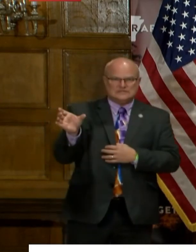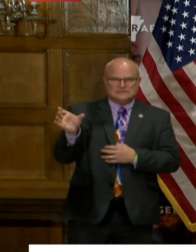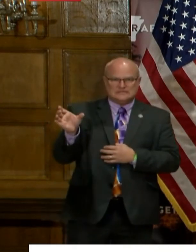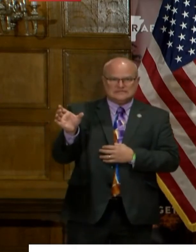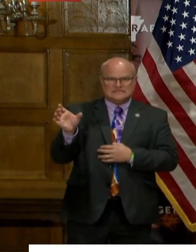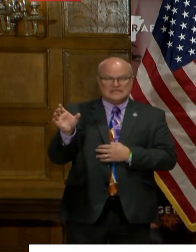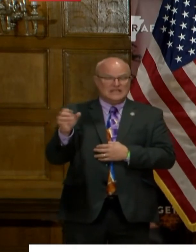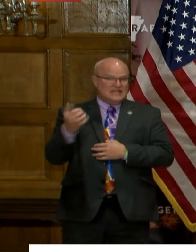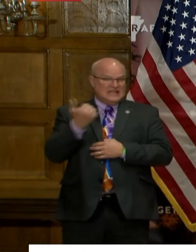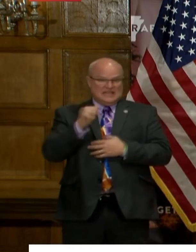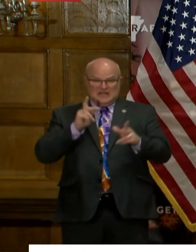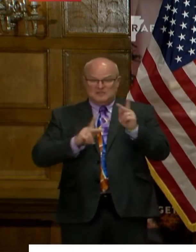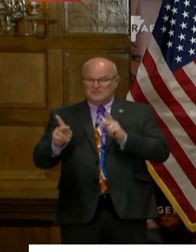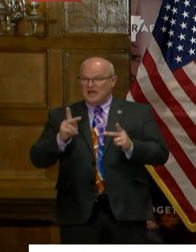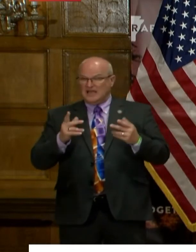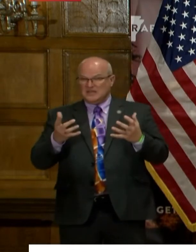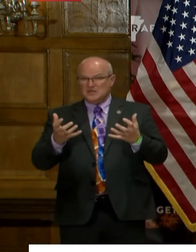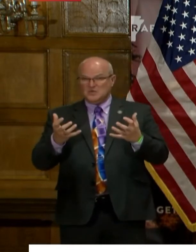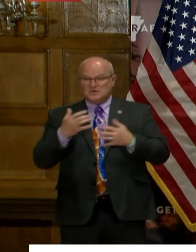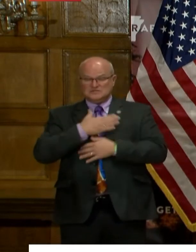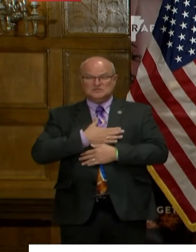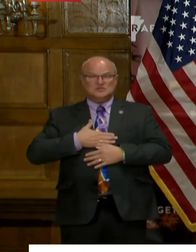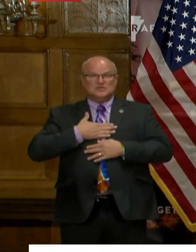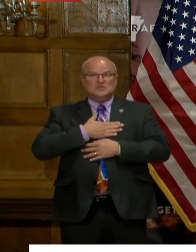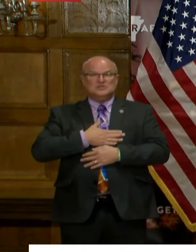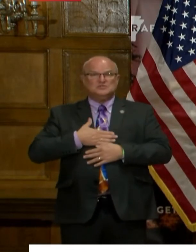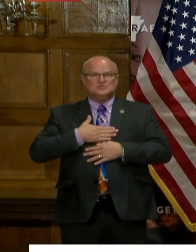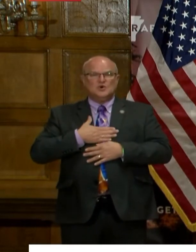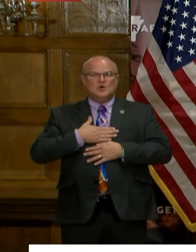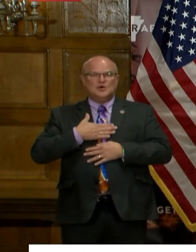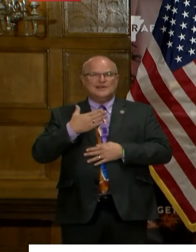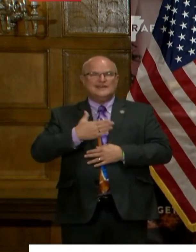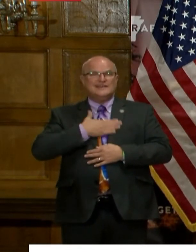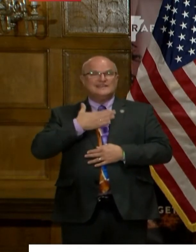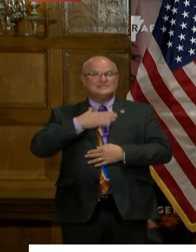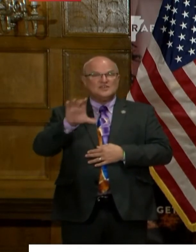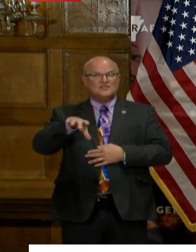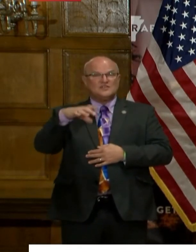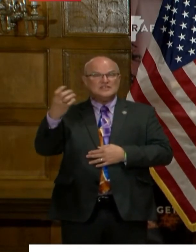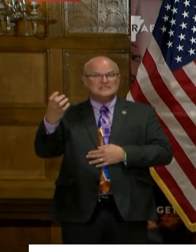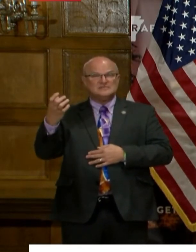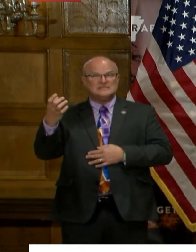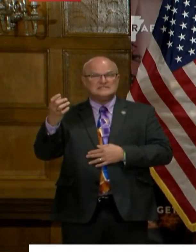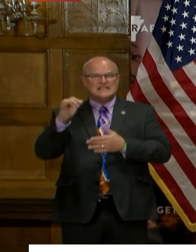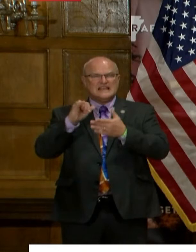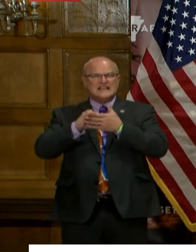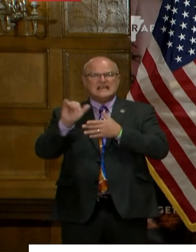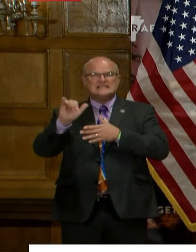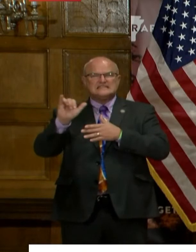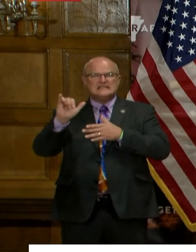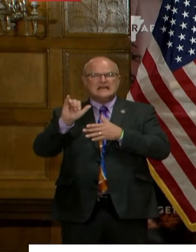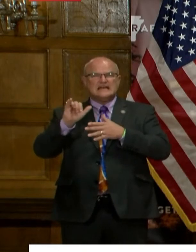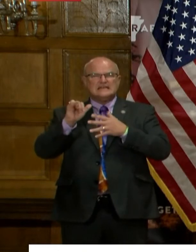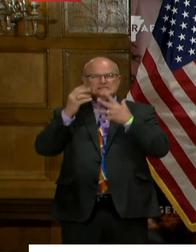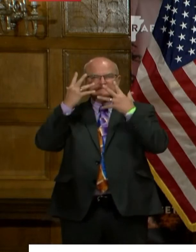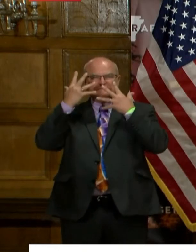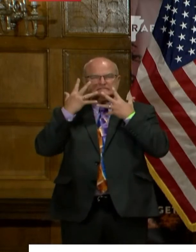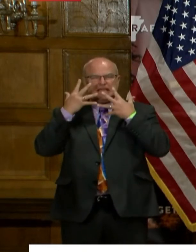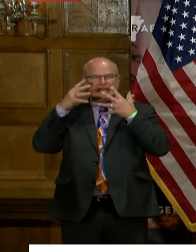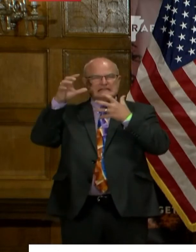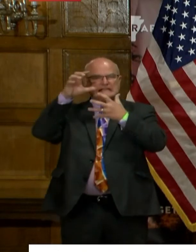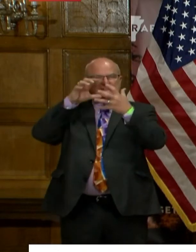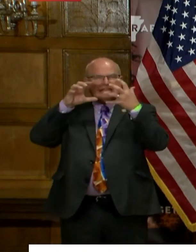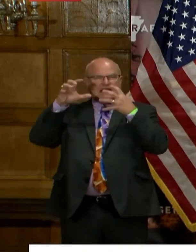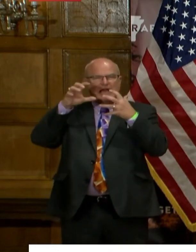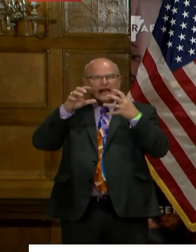that, for anyone who wants to enjoy the cheer of Christmas, is a cloud that hangs over us. And that